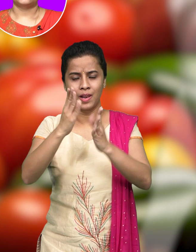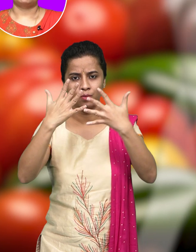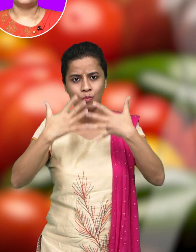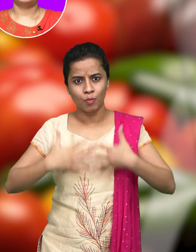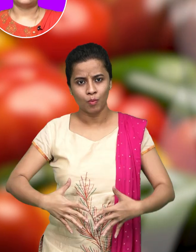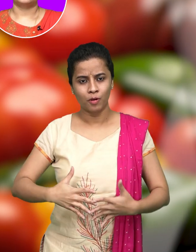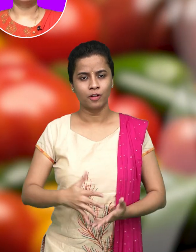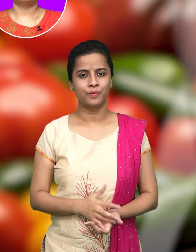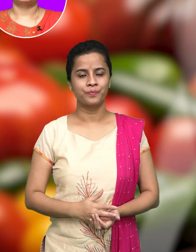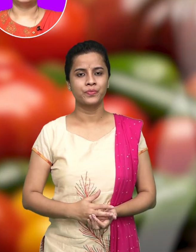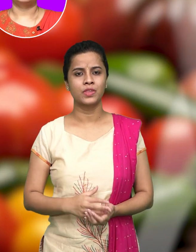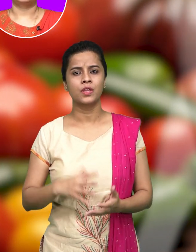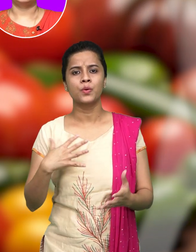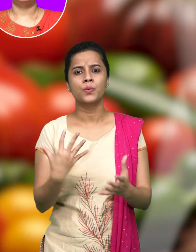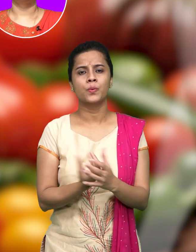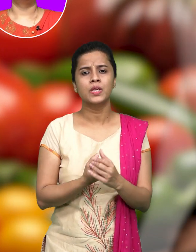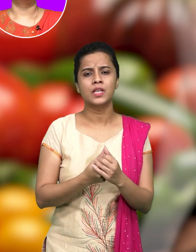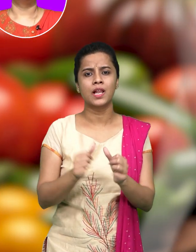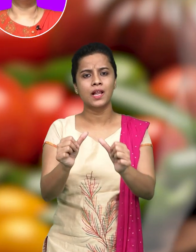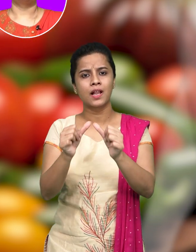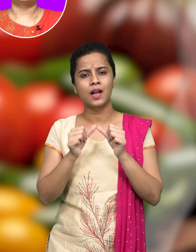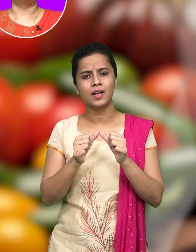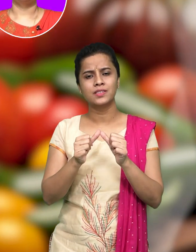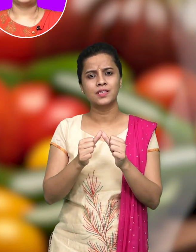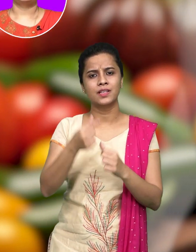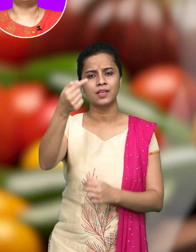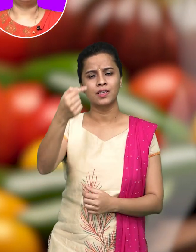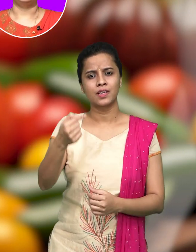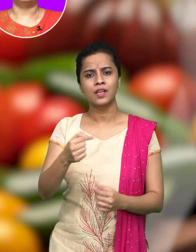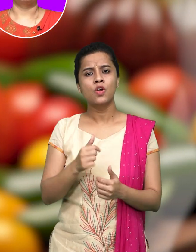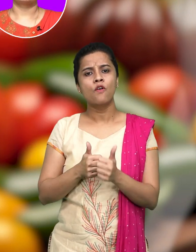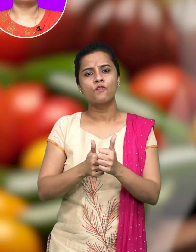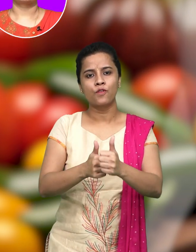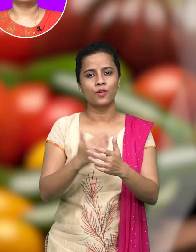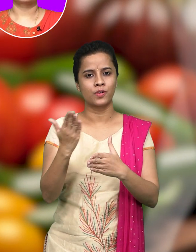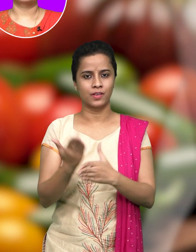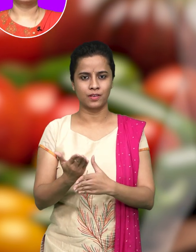We shall find the answer by conducting the following activity.